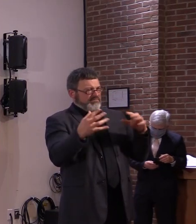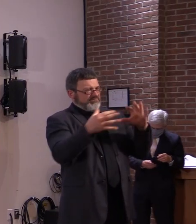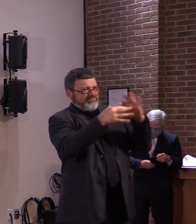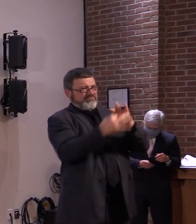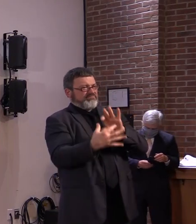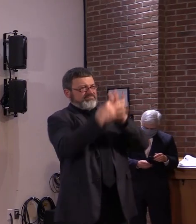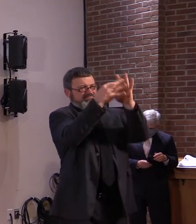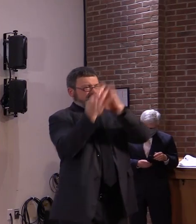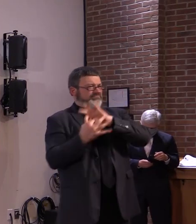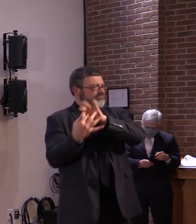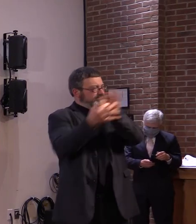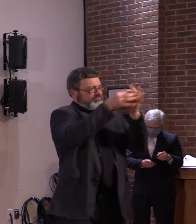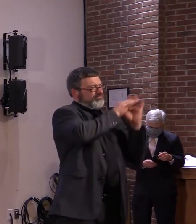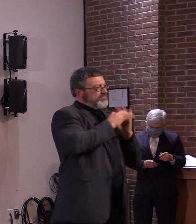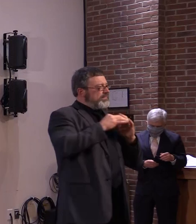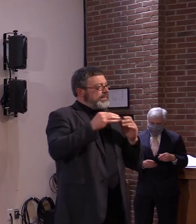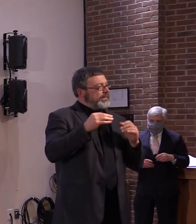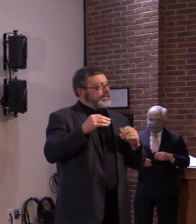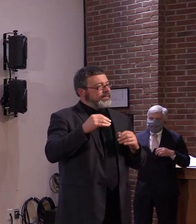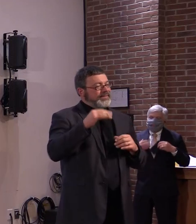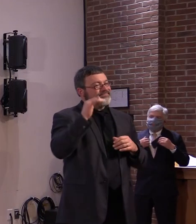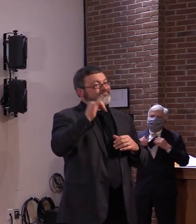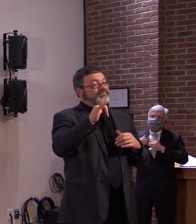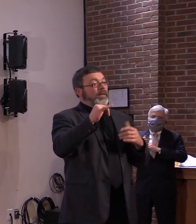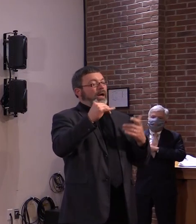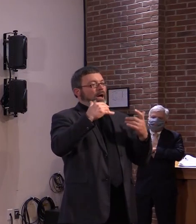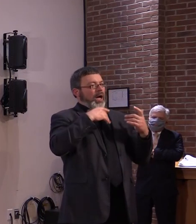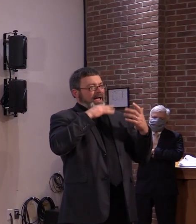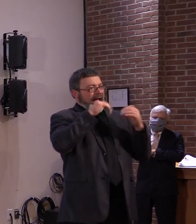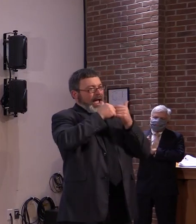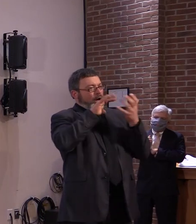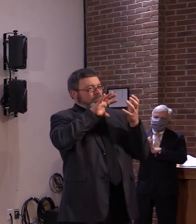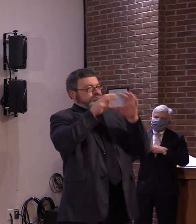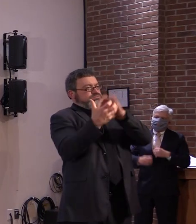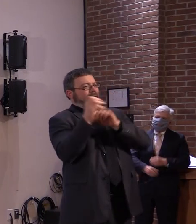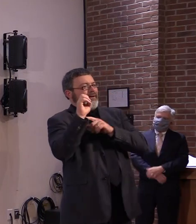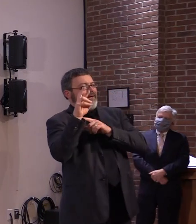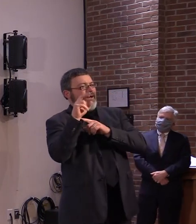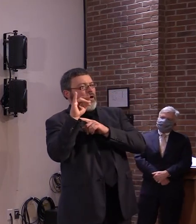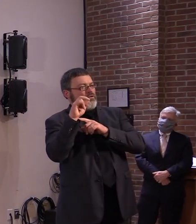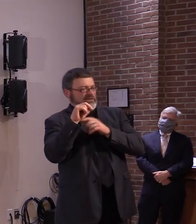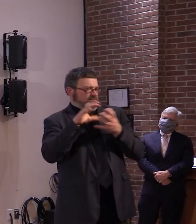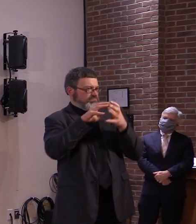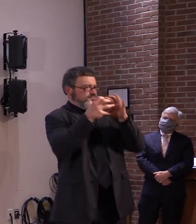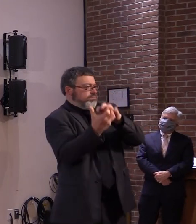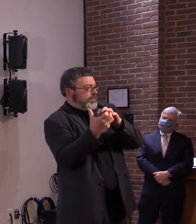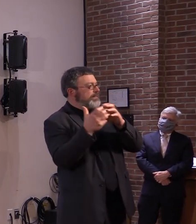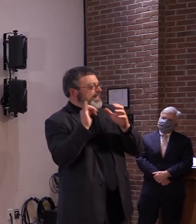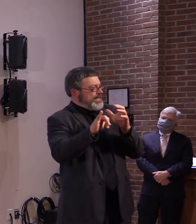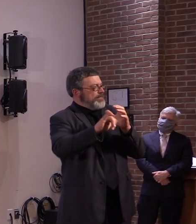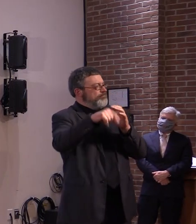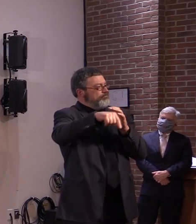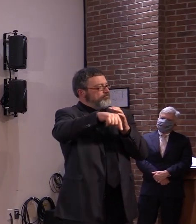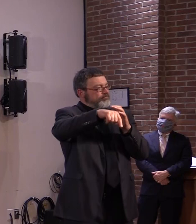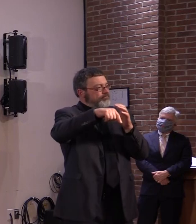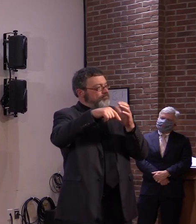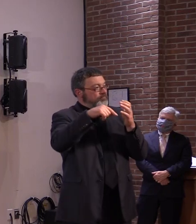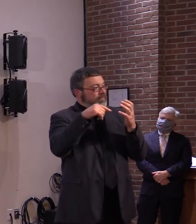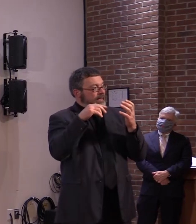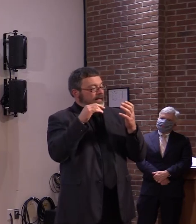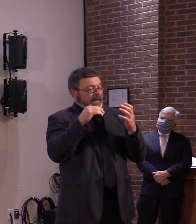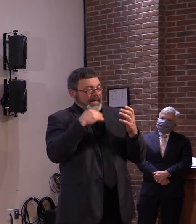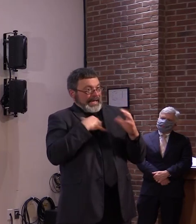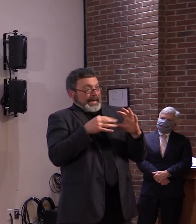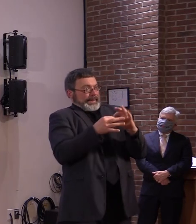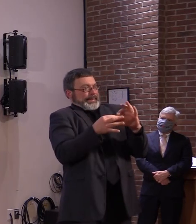it's evolved. I'm giving a short shrift to that part of the answer because I know it's 1 o'clock and that would take a